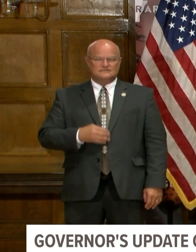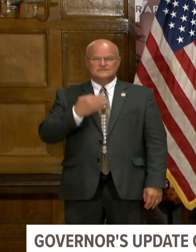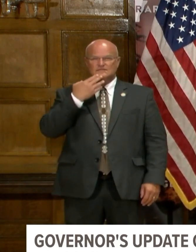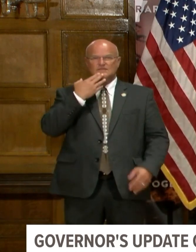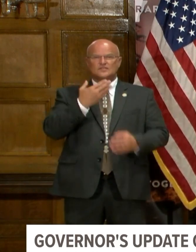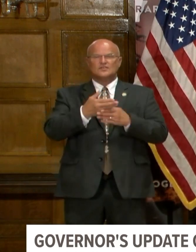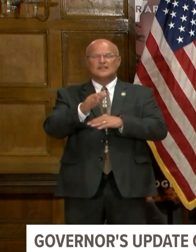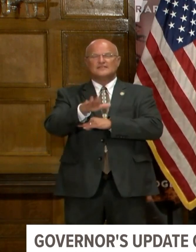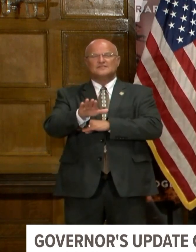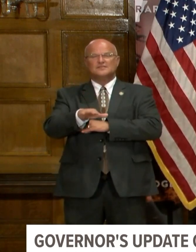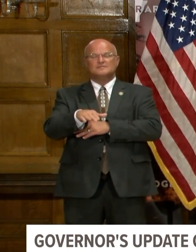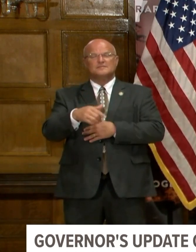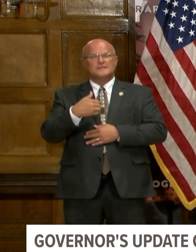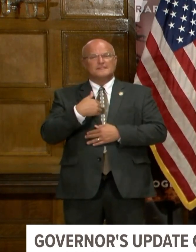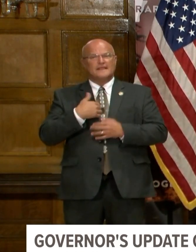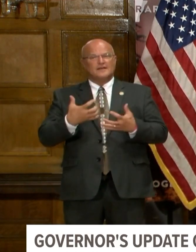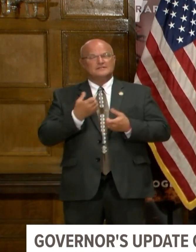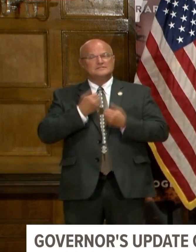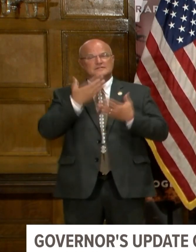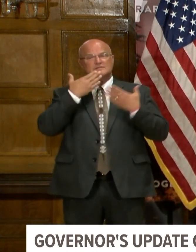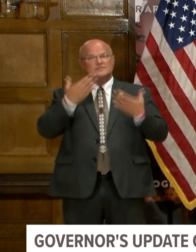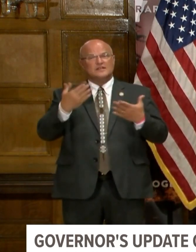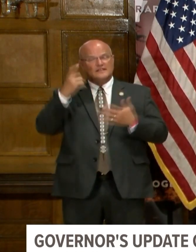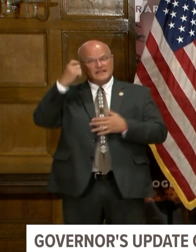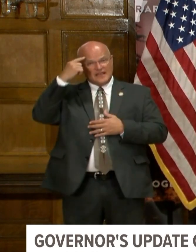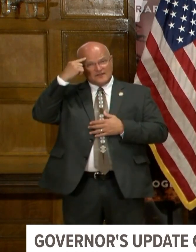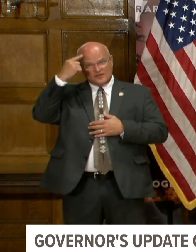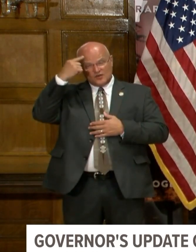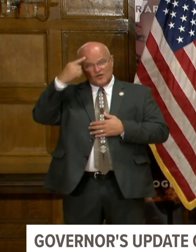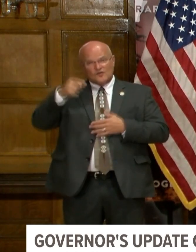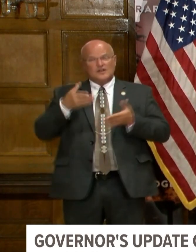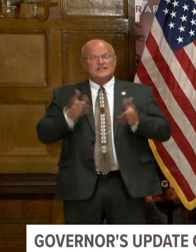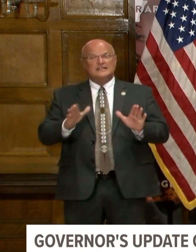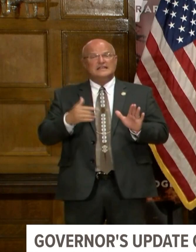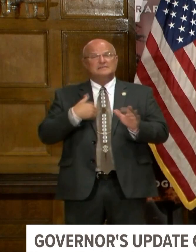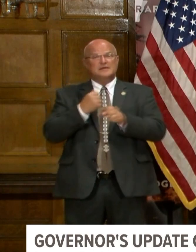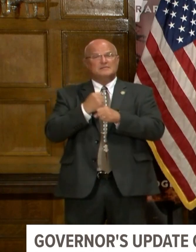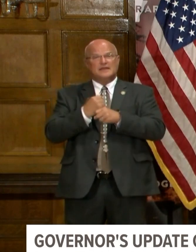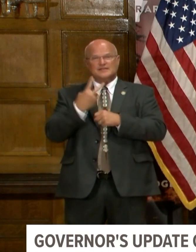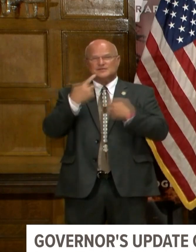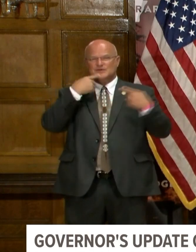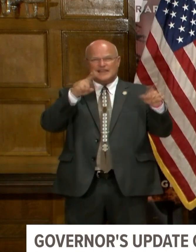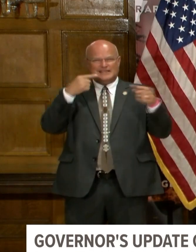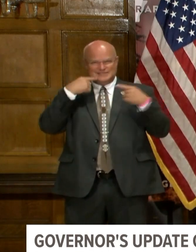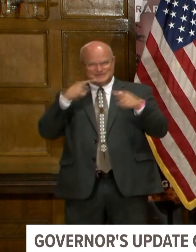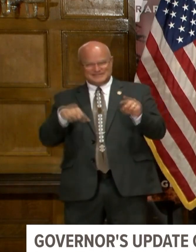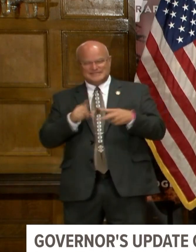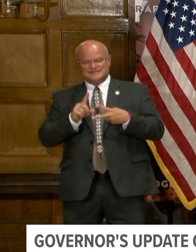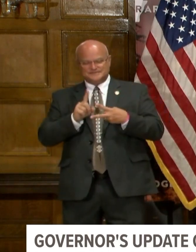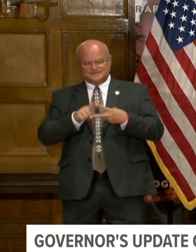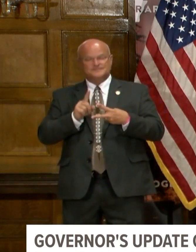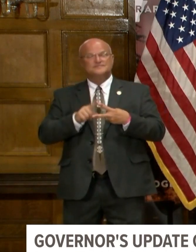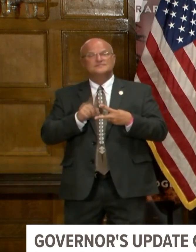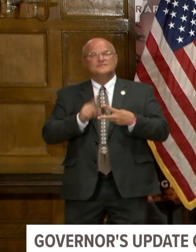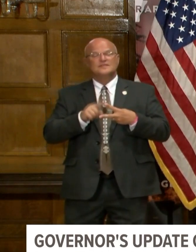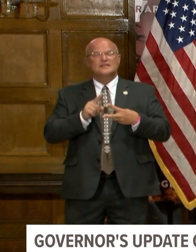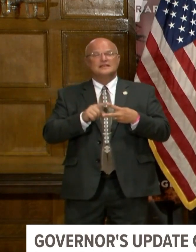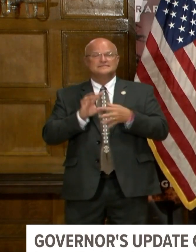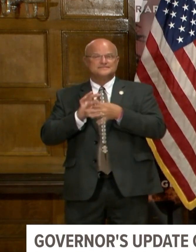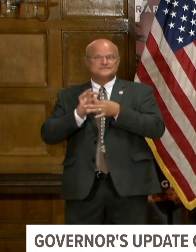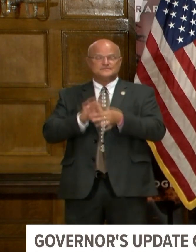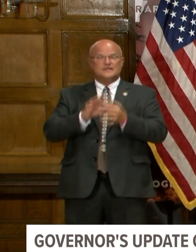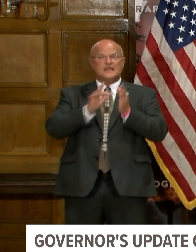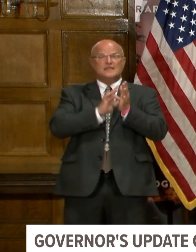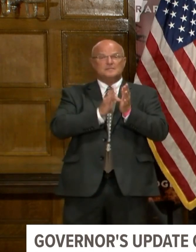Good afternoon, and I want to express my appreciation to the governor for letting me make these two announcements. The first relates to